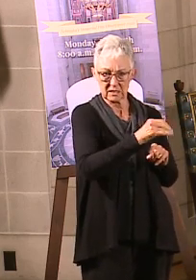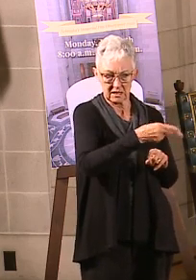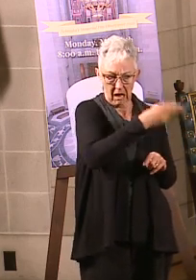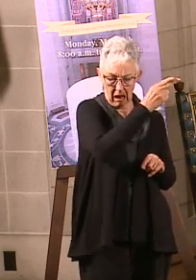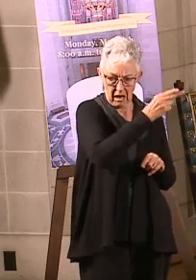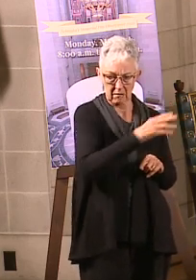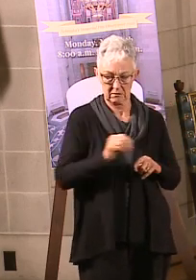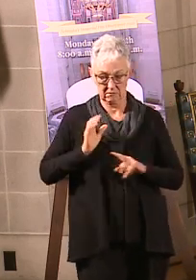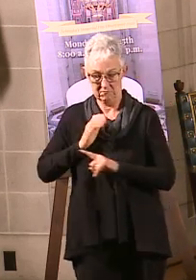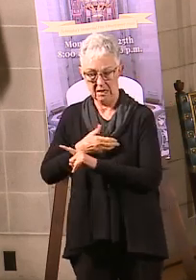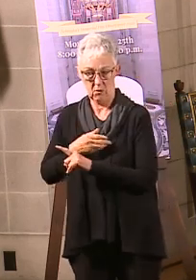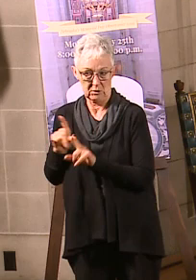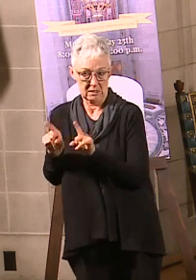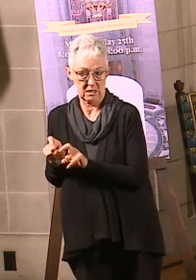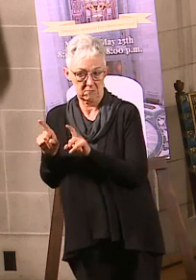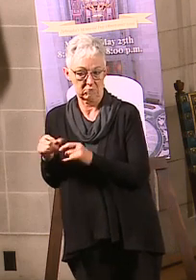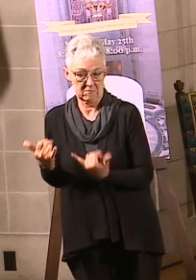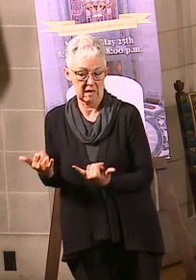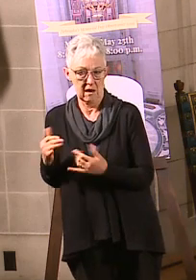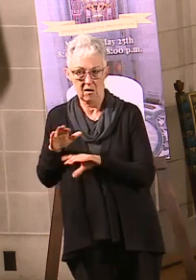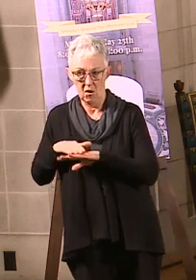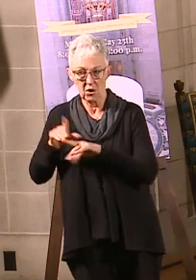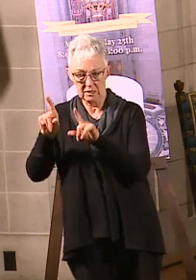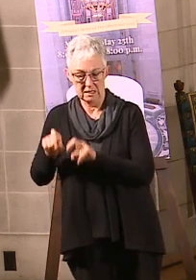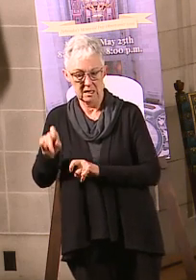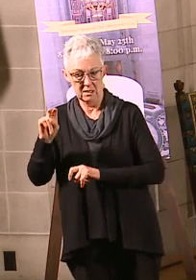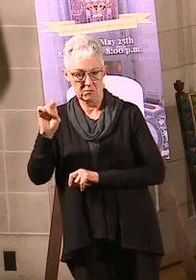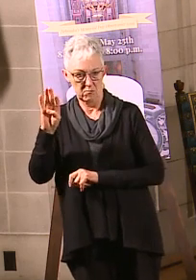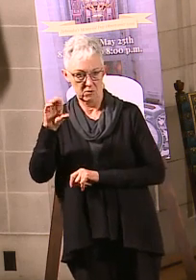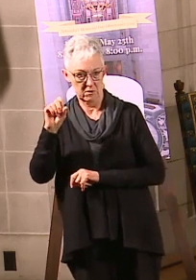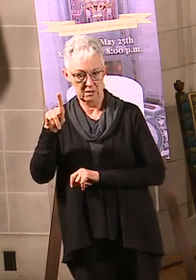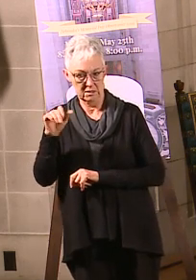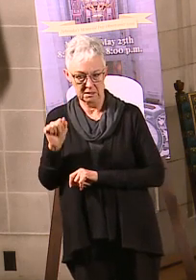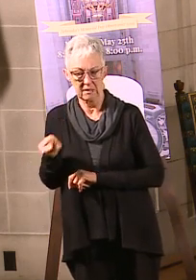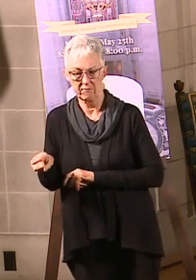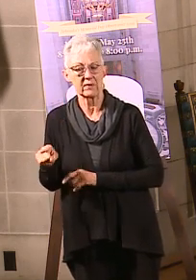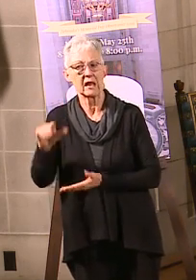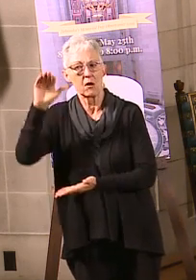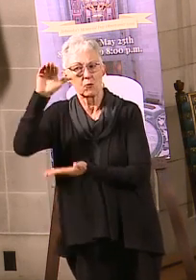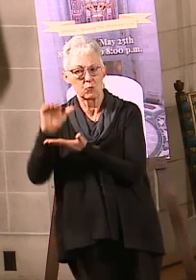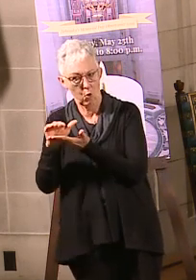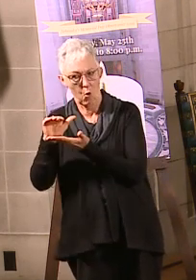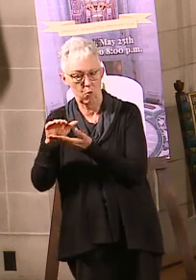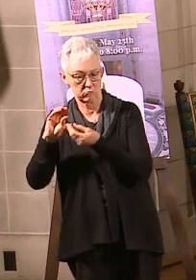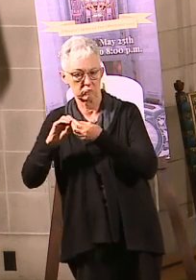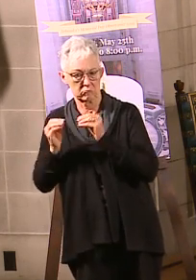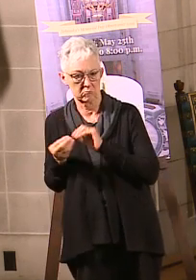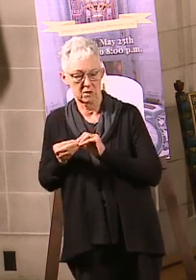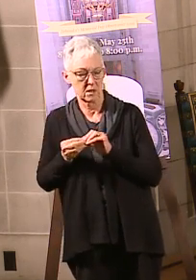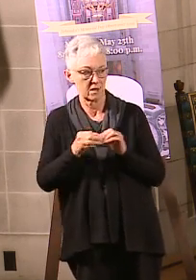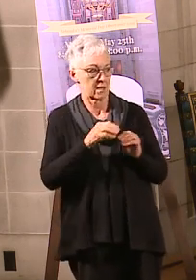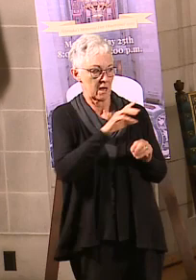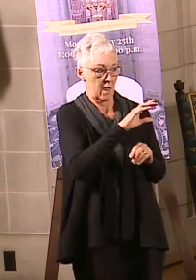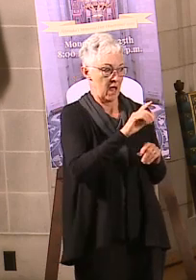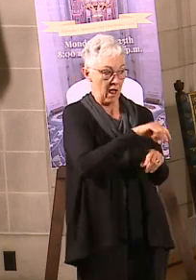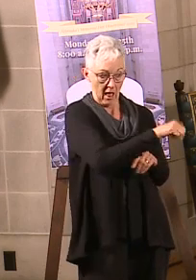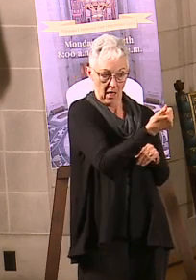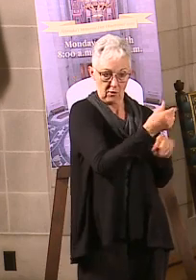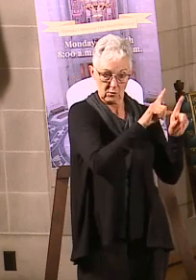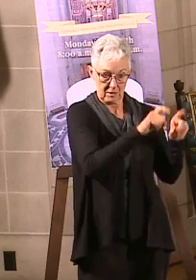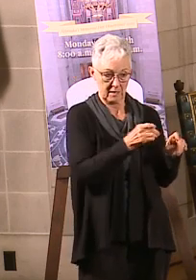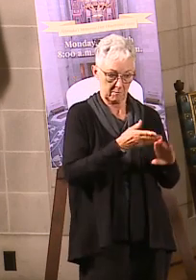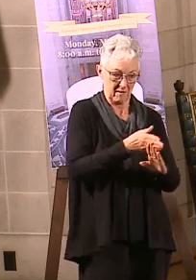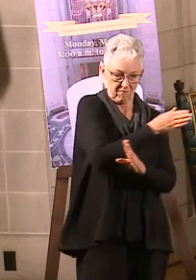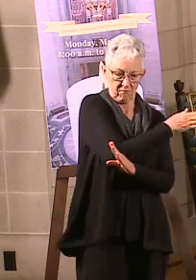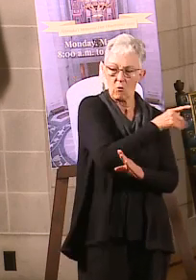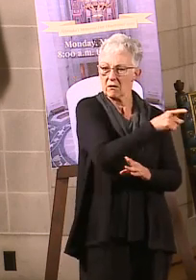this is a lower rate, but we expect that because we're testing in our other areas, places where we specifically know we have hotspots as primary place